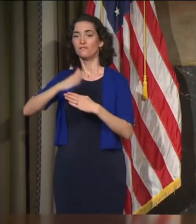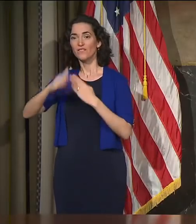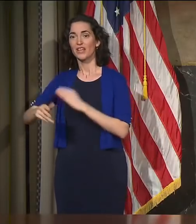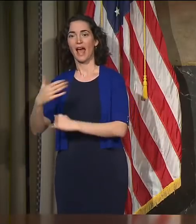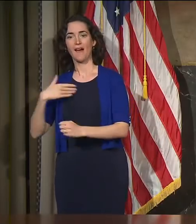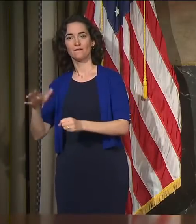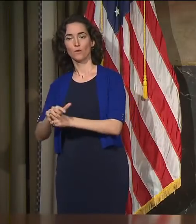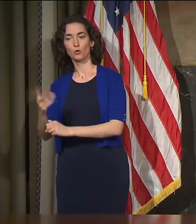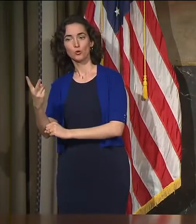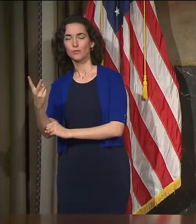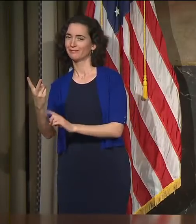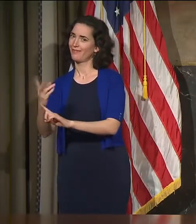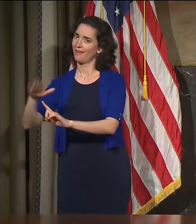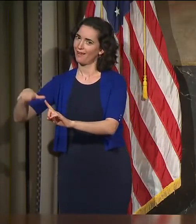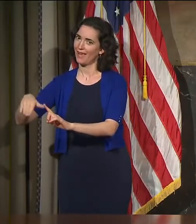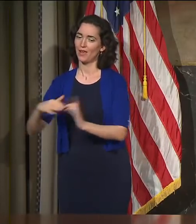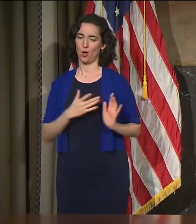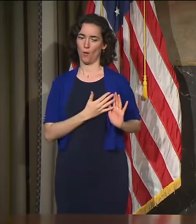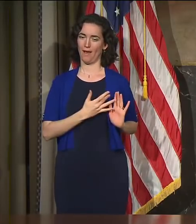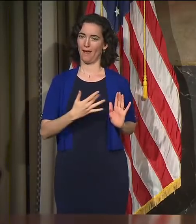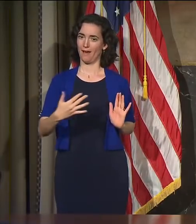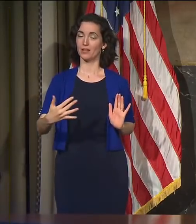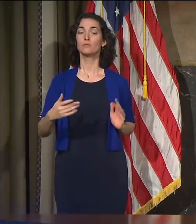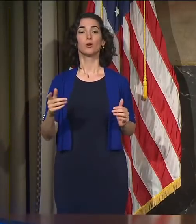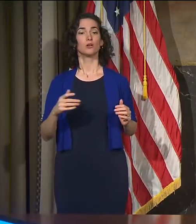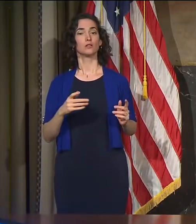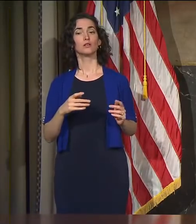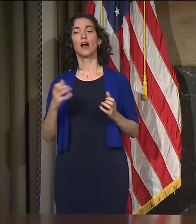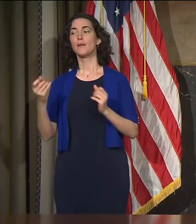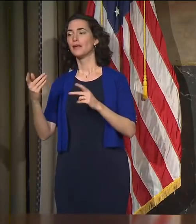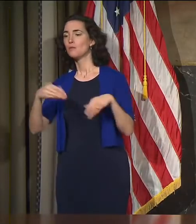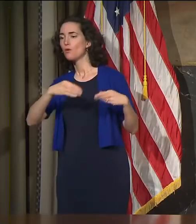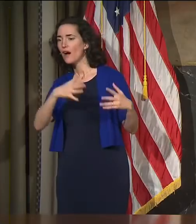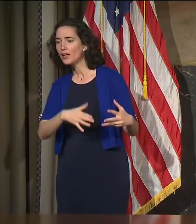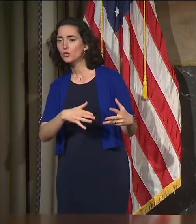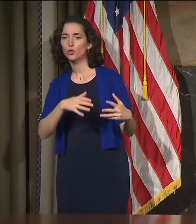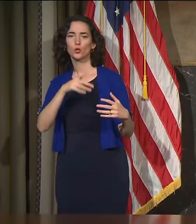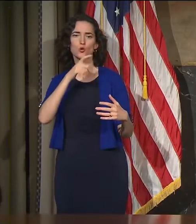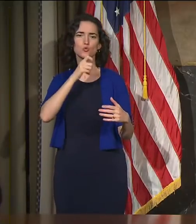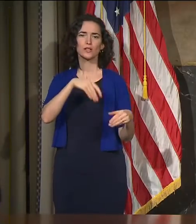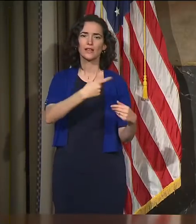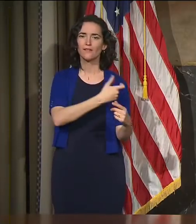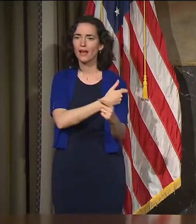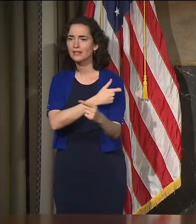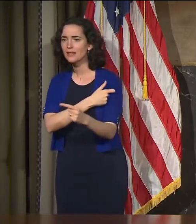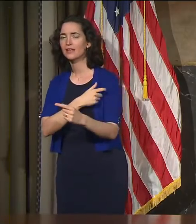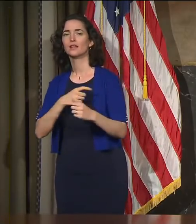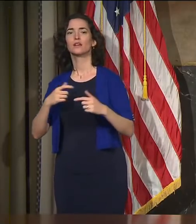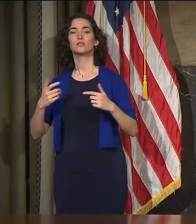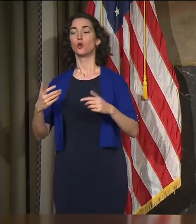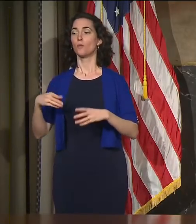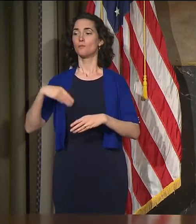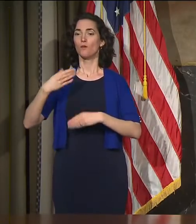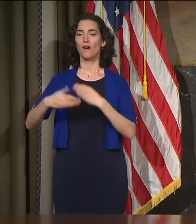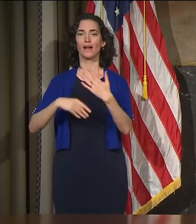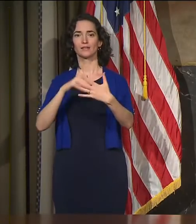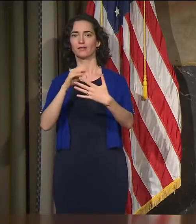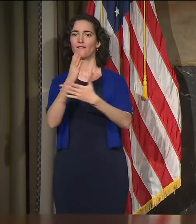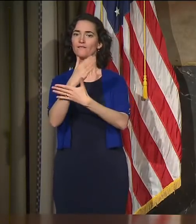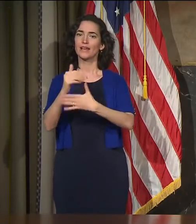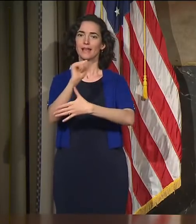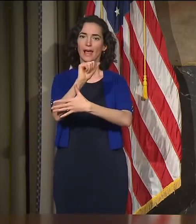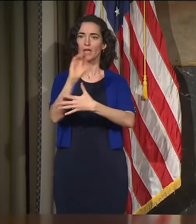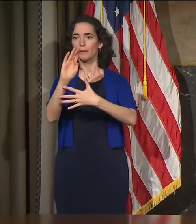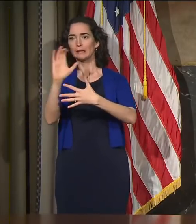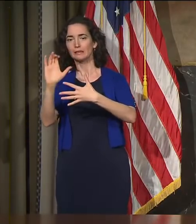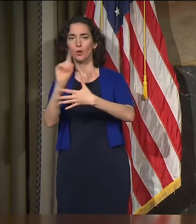many providers are enrolled to administer the vaccine. It'll show you what phase we're in the vaccine rollout. It's exciting to me